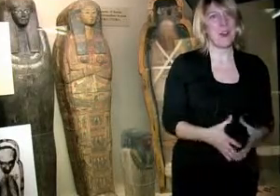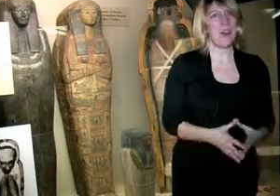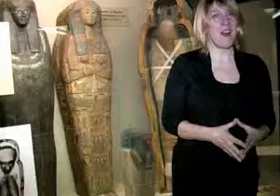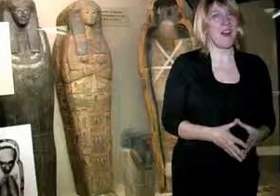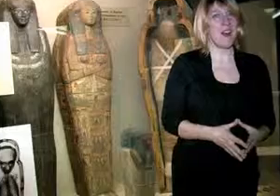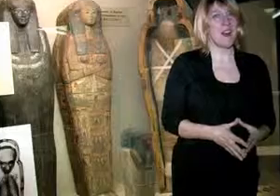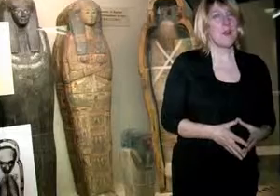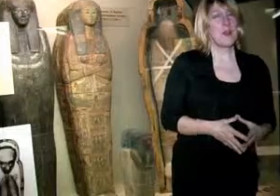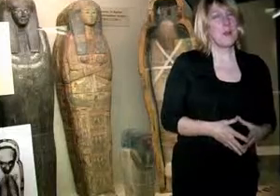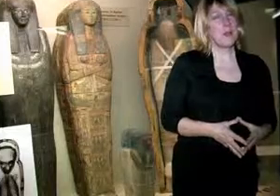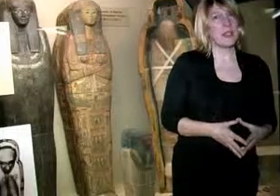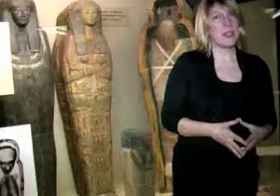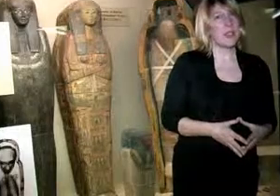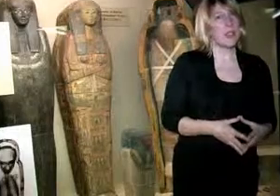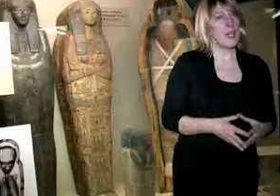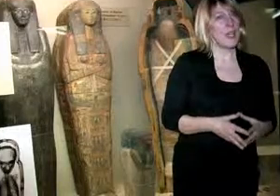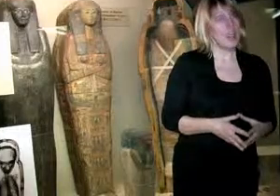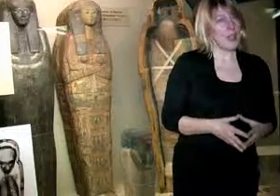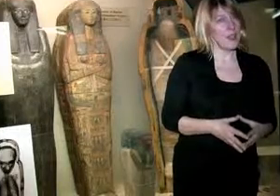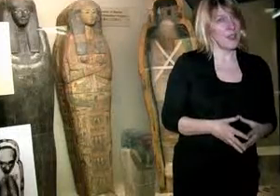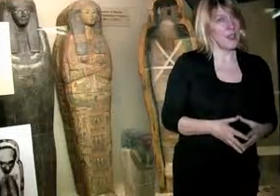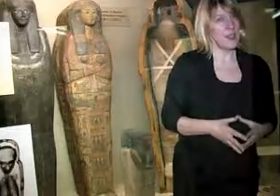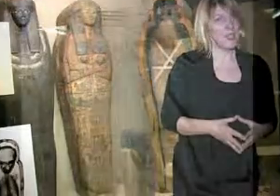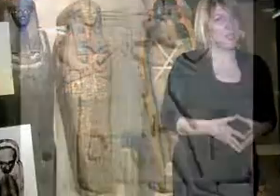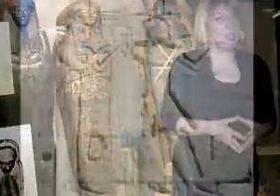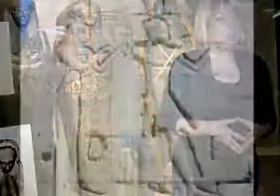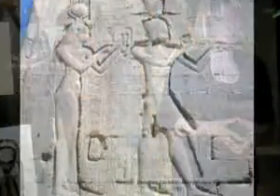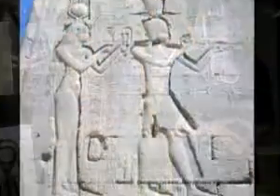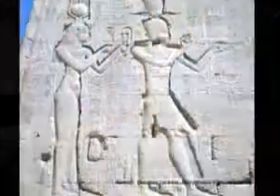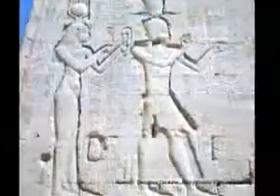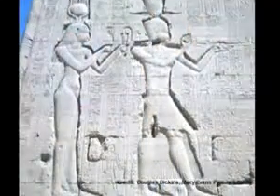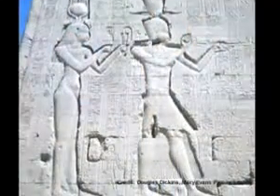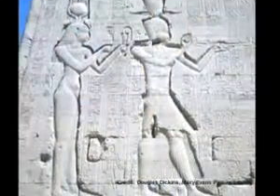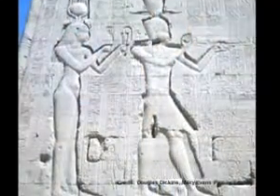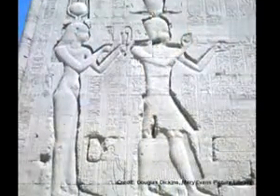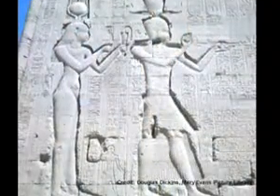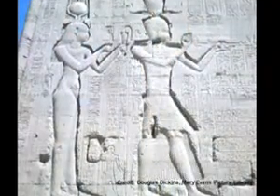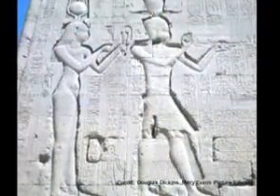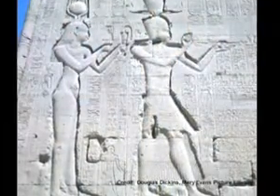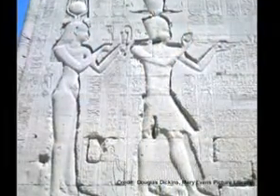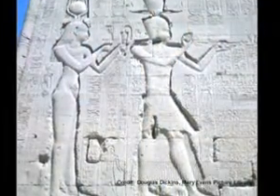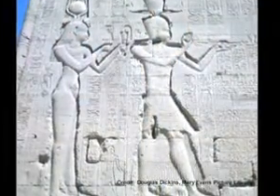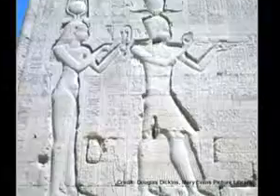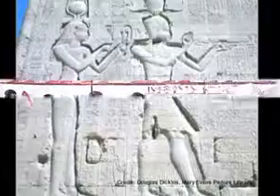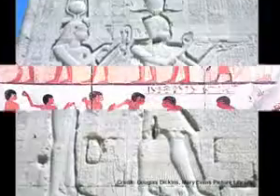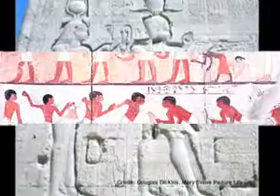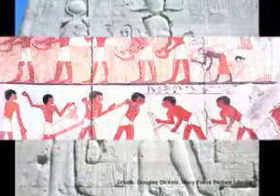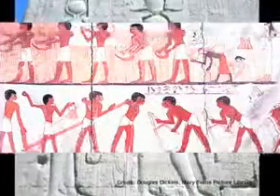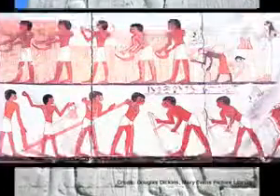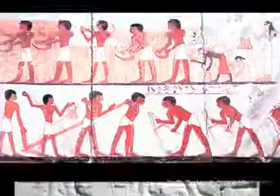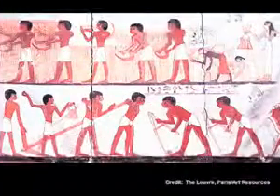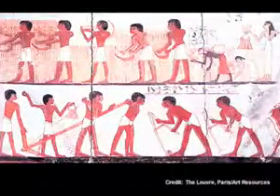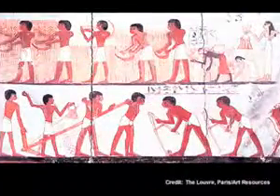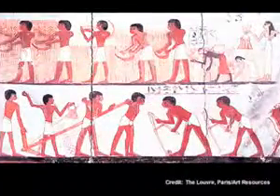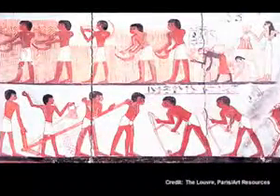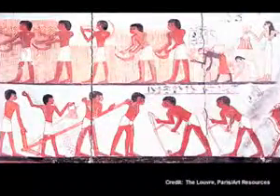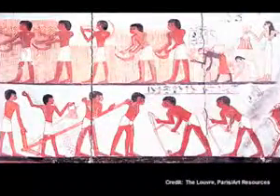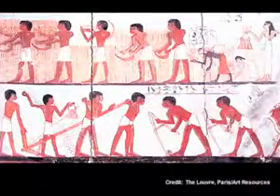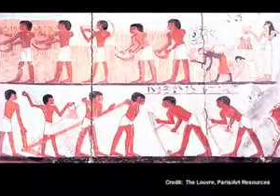ka. But then kings and nobles, and soon many Egyptians, began